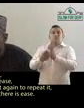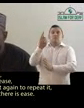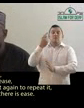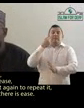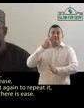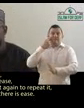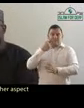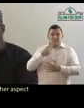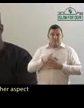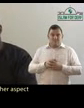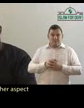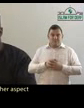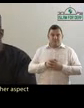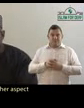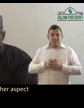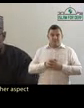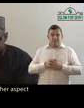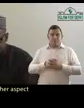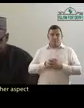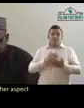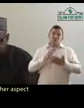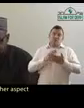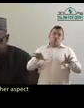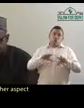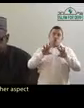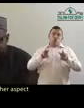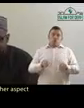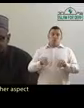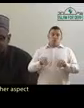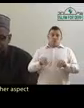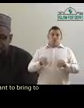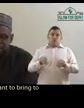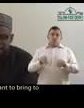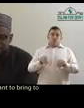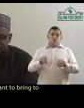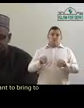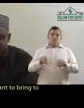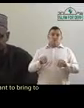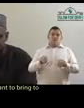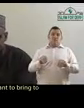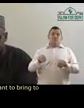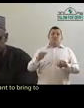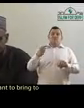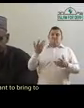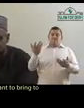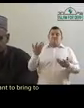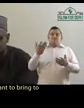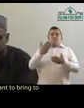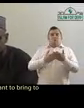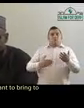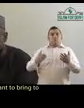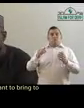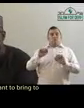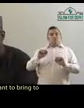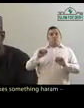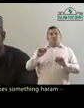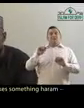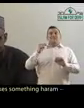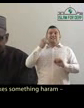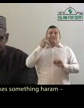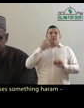ease. So in concluding, there's another aspect of the ease of Islam that I want to bring to your